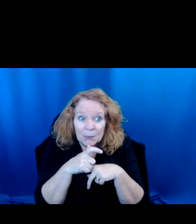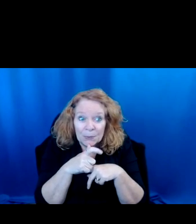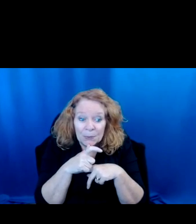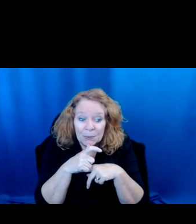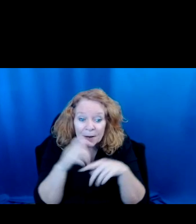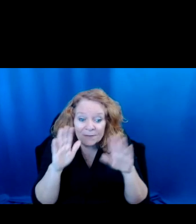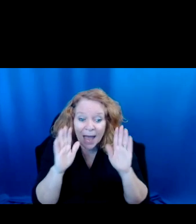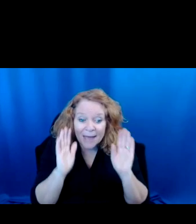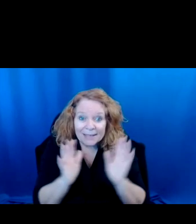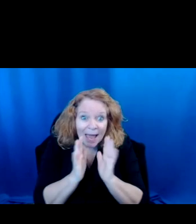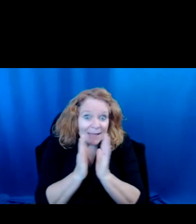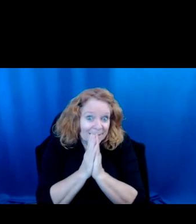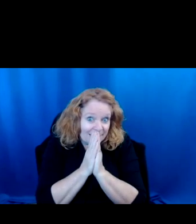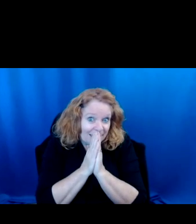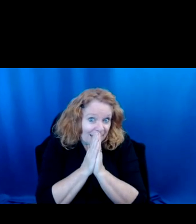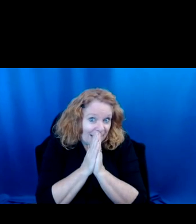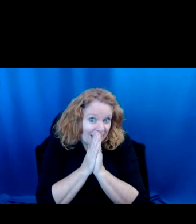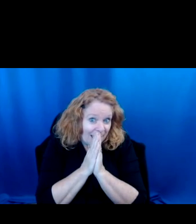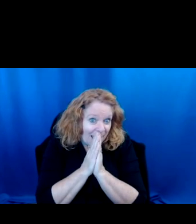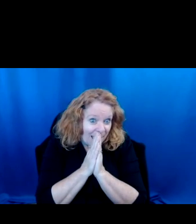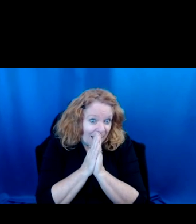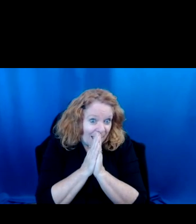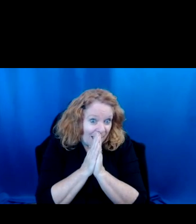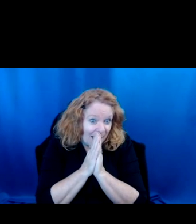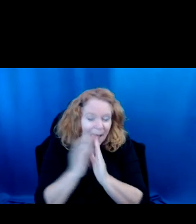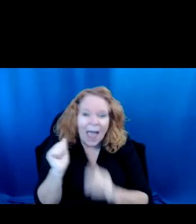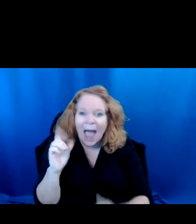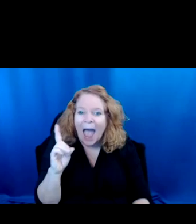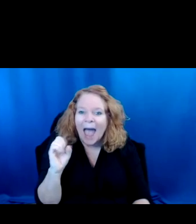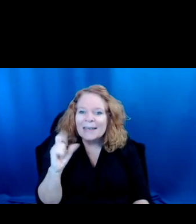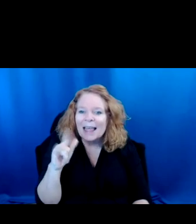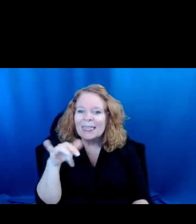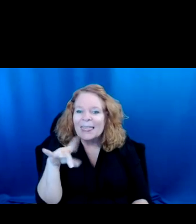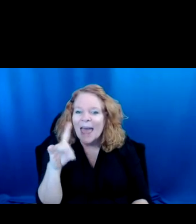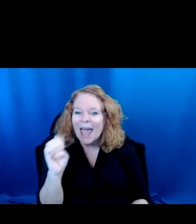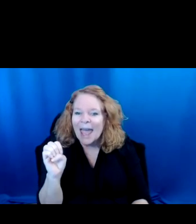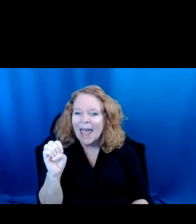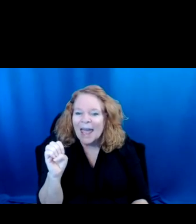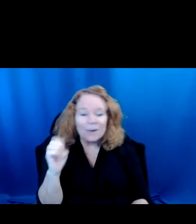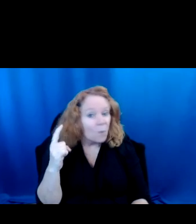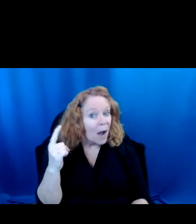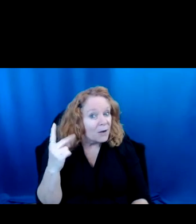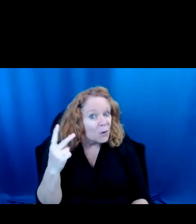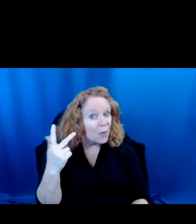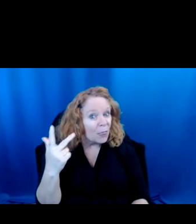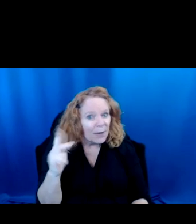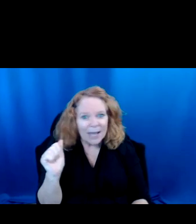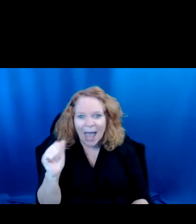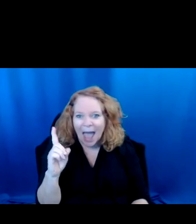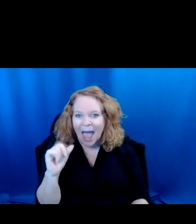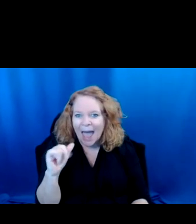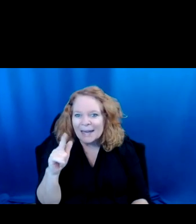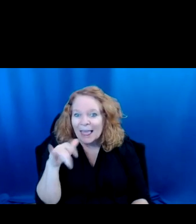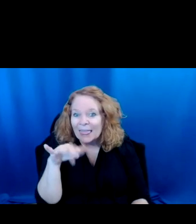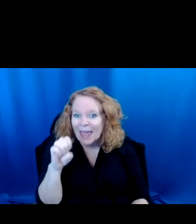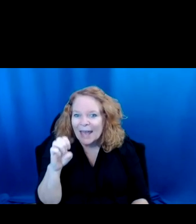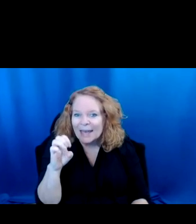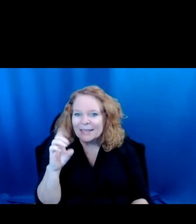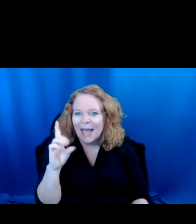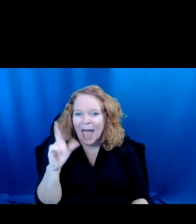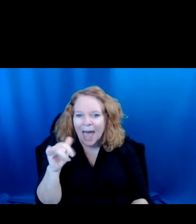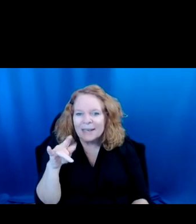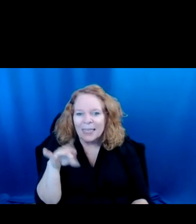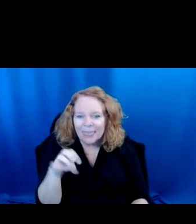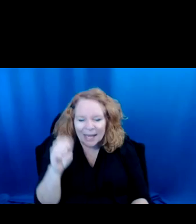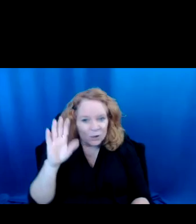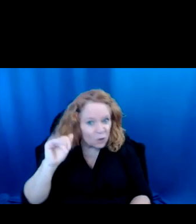Fantastic. Here we go. It is Adelaide. 1, 2, 3. Adelaide, Adelaide, goodbye,